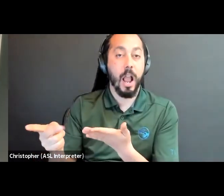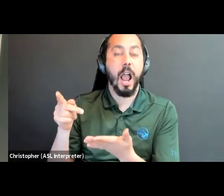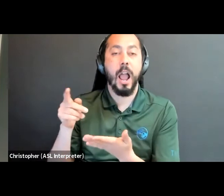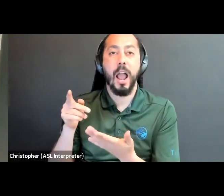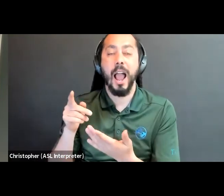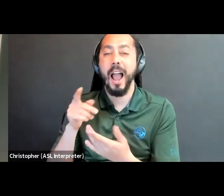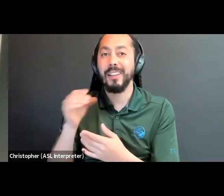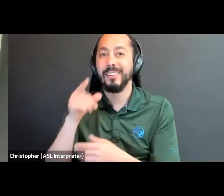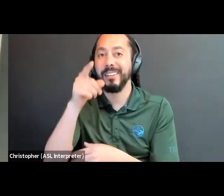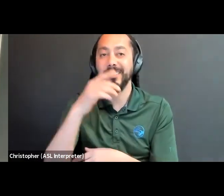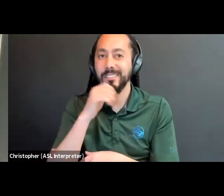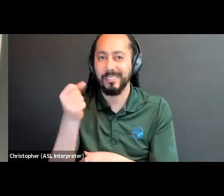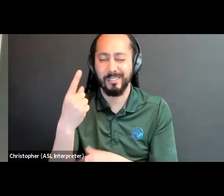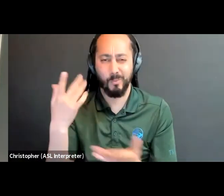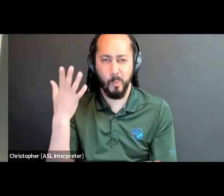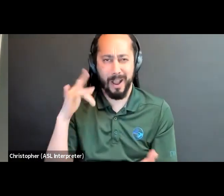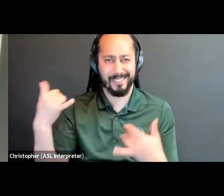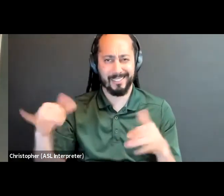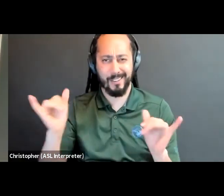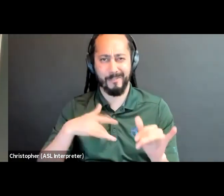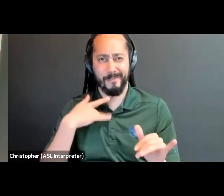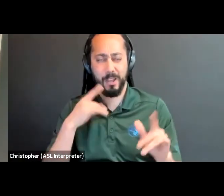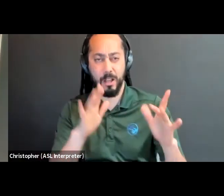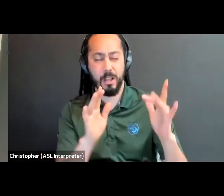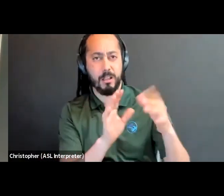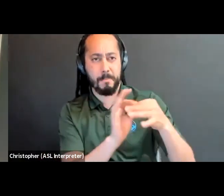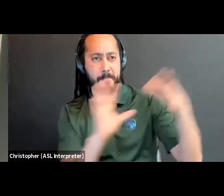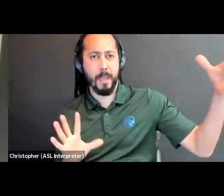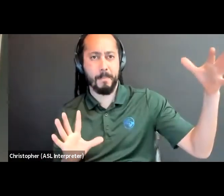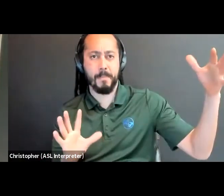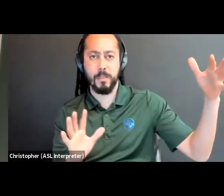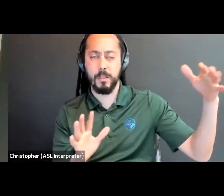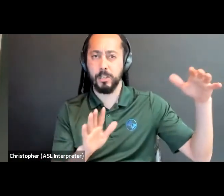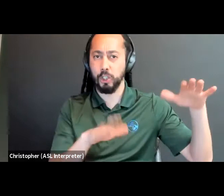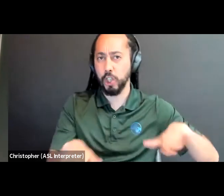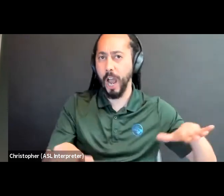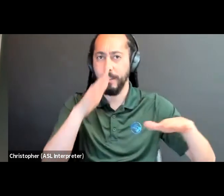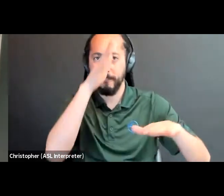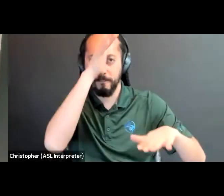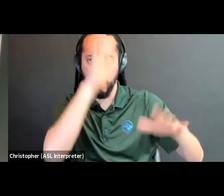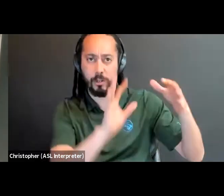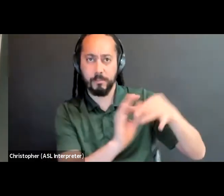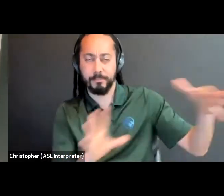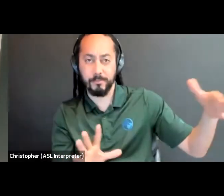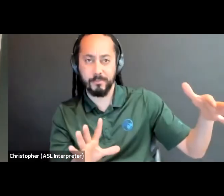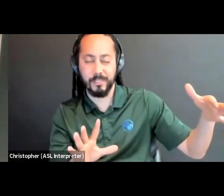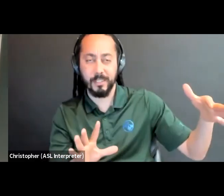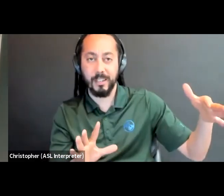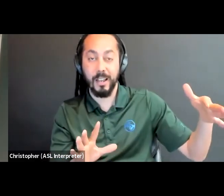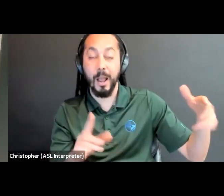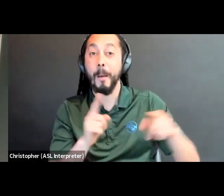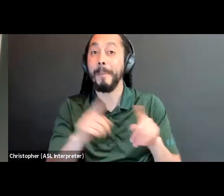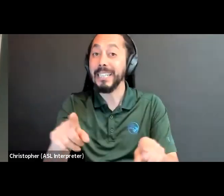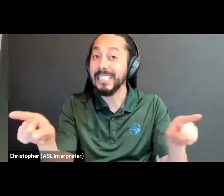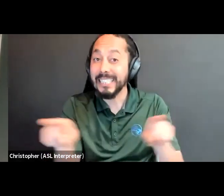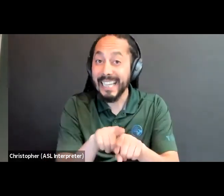protection worker was still maintaining that father-child contact should be limited. And in the same court decision, the judge was also really harsh